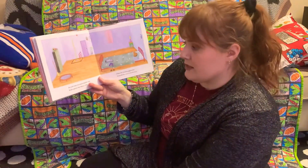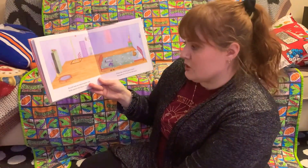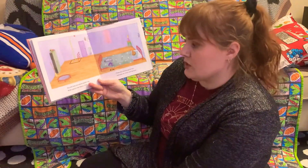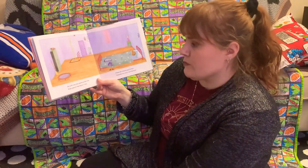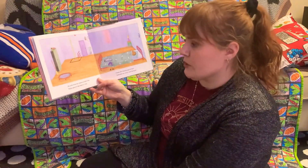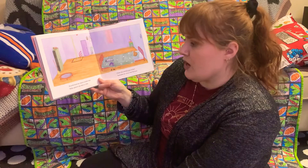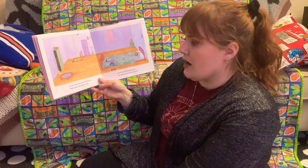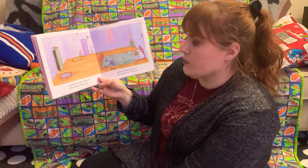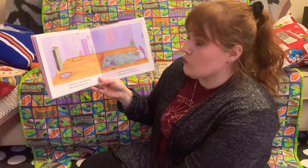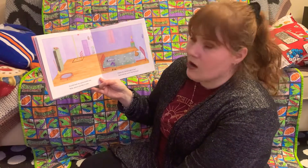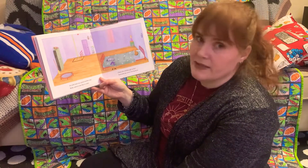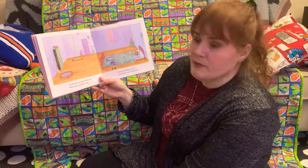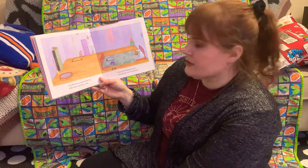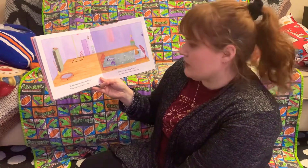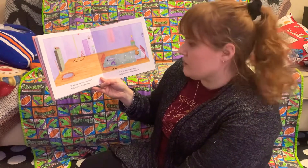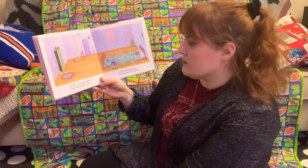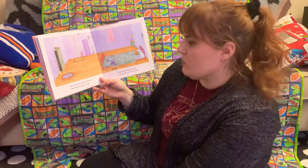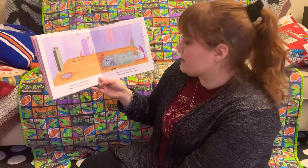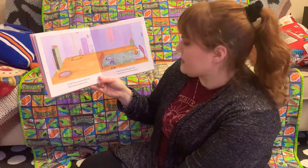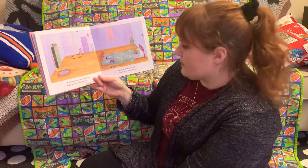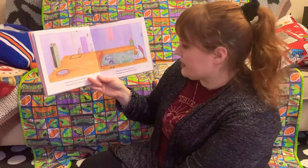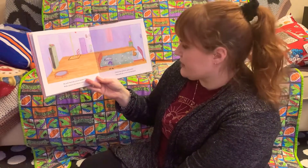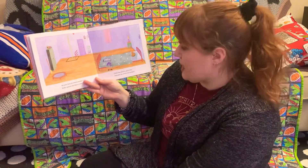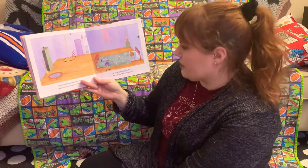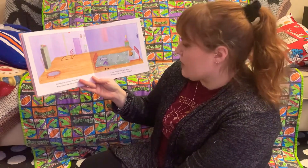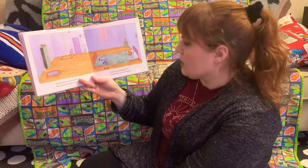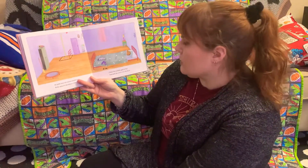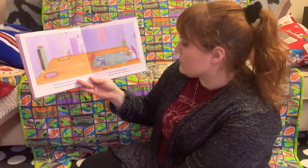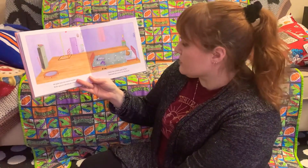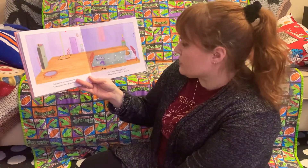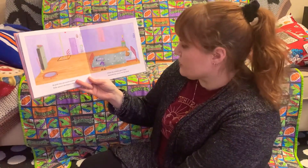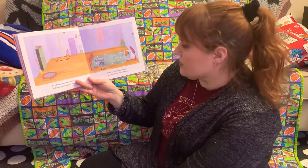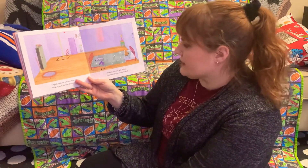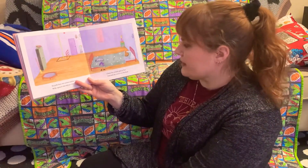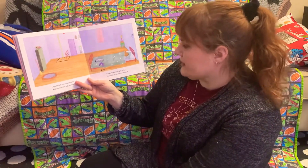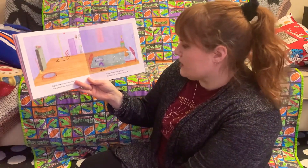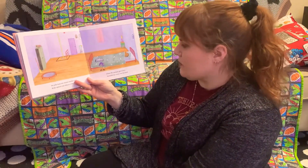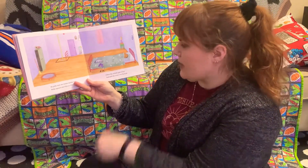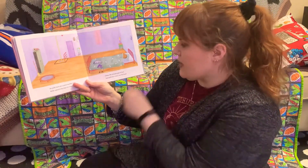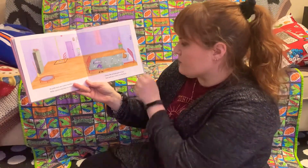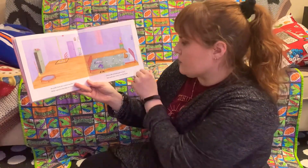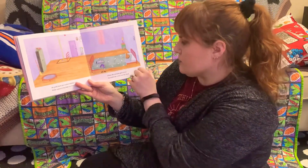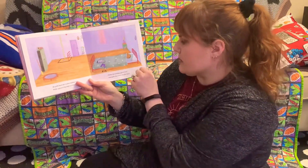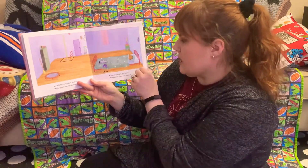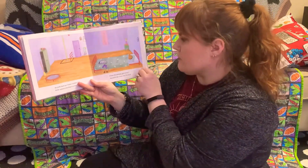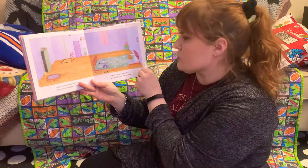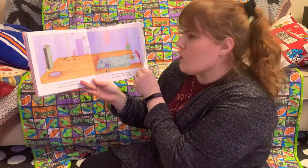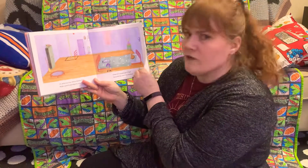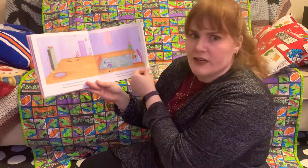number 9, walks upstairs one step at a time, closes the curtains, gets into bed, and pulls the covers over his